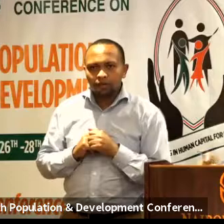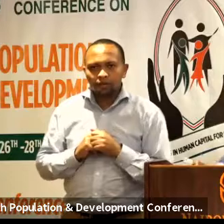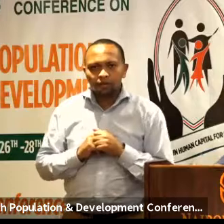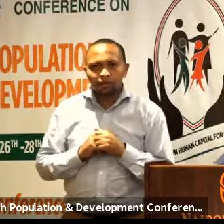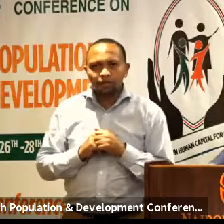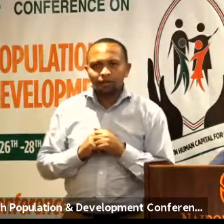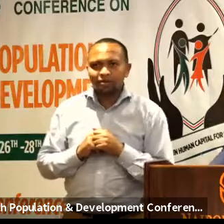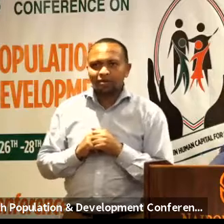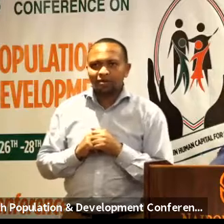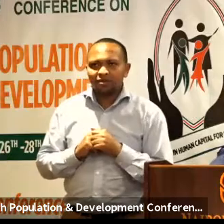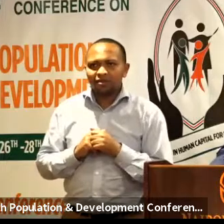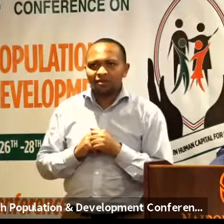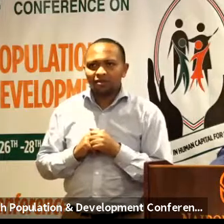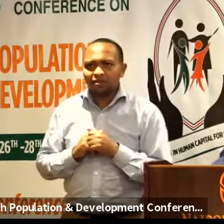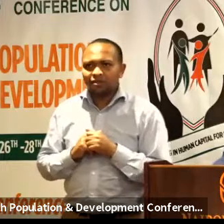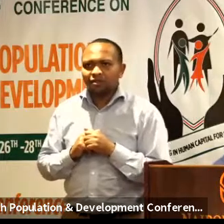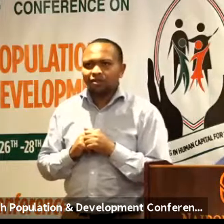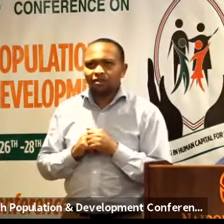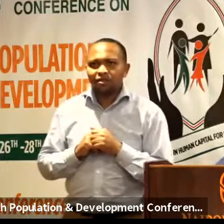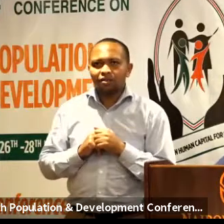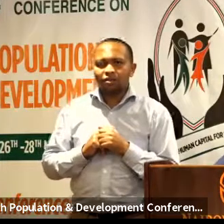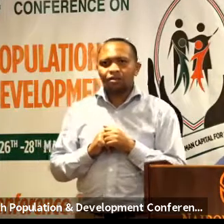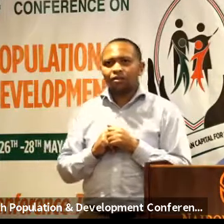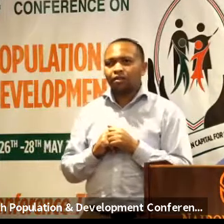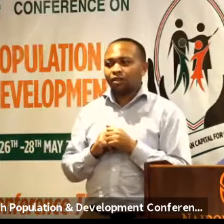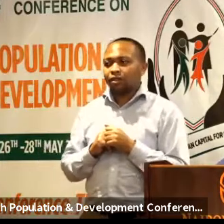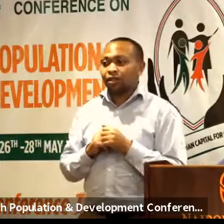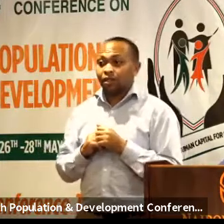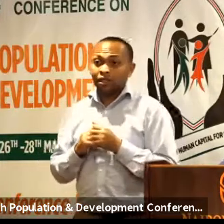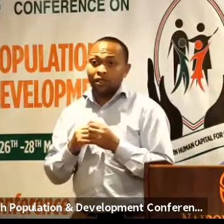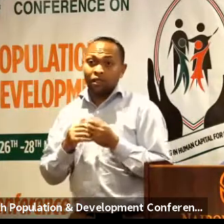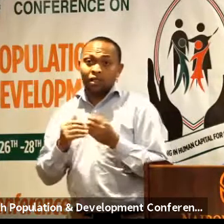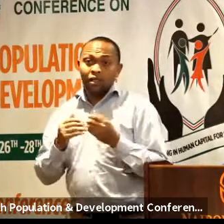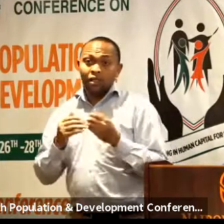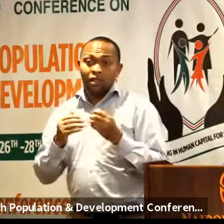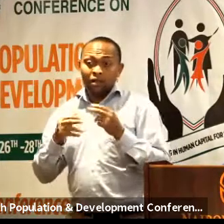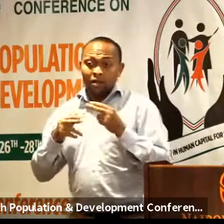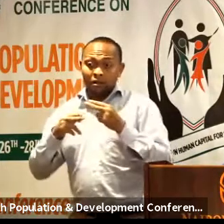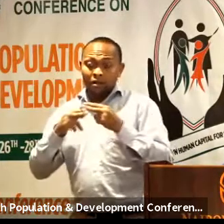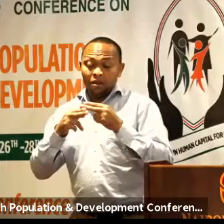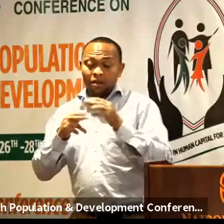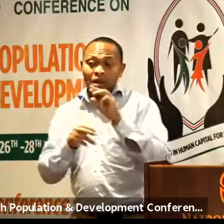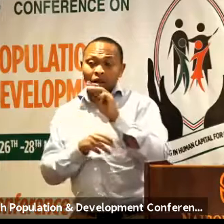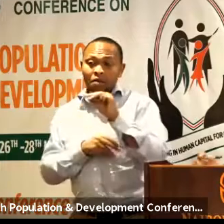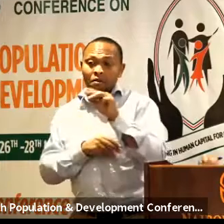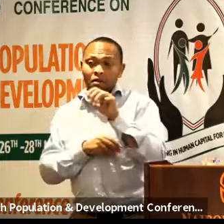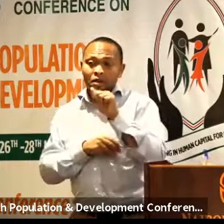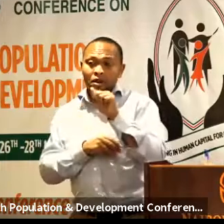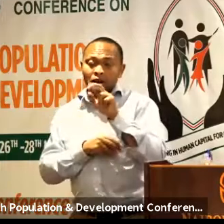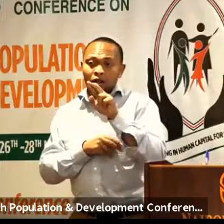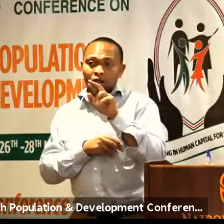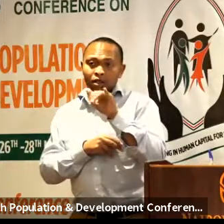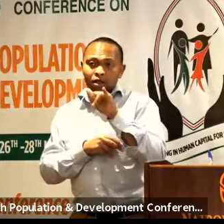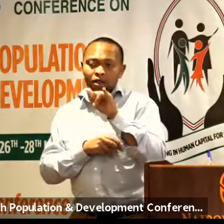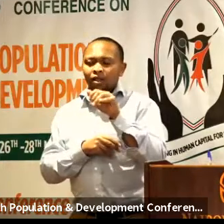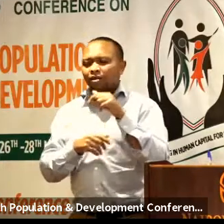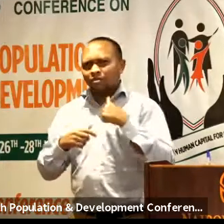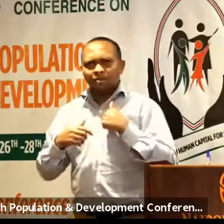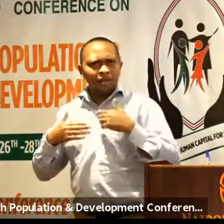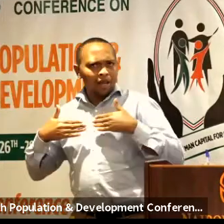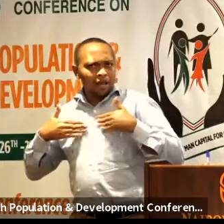Okay, yes. My name is Mariano Anjiru, and I'm really grateful for